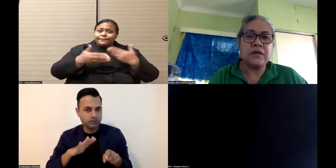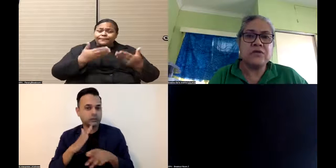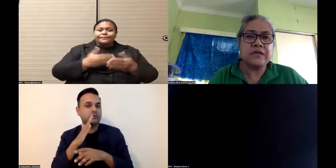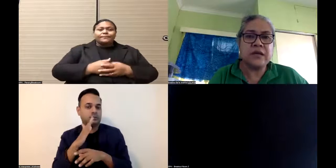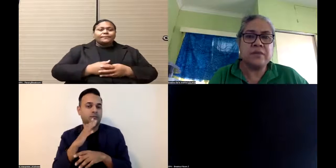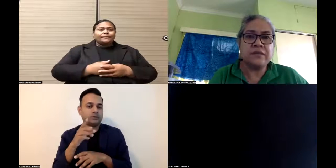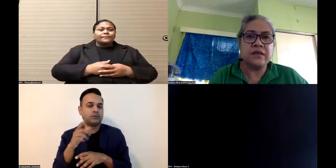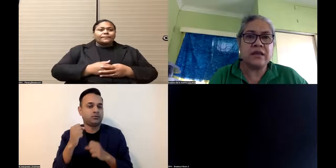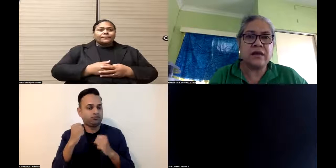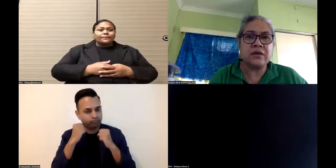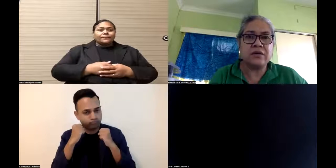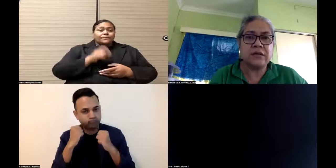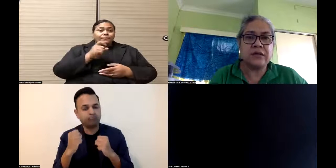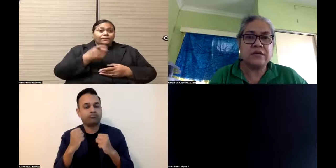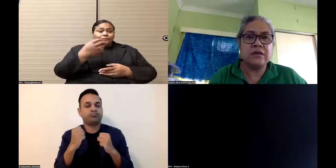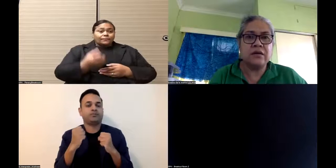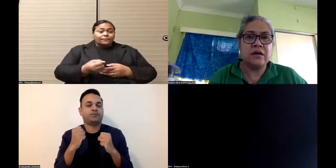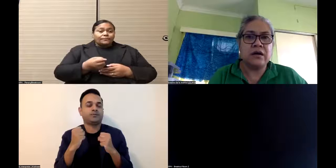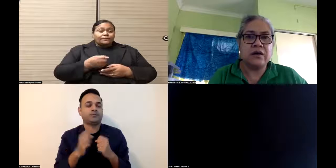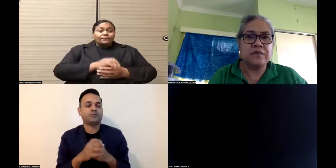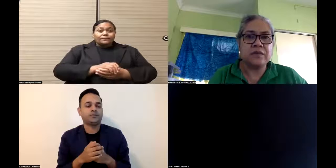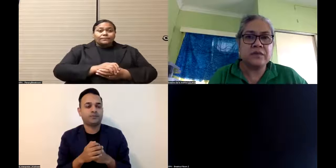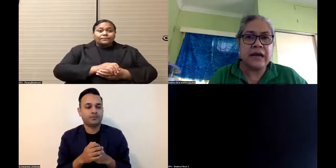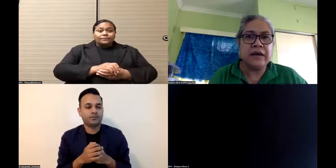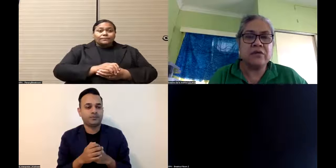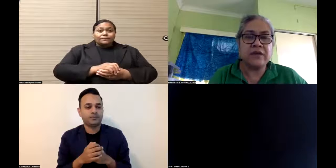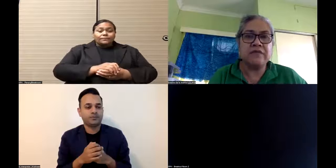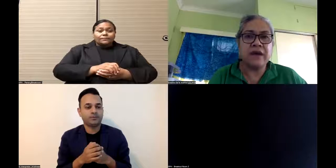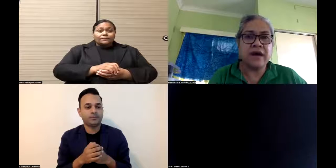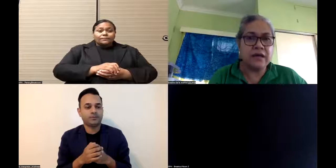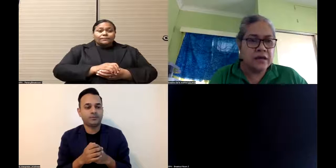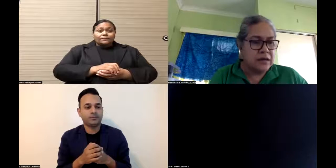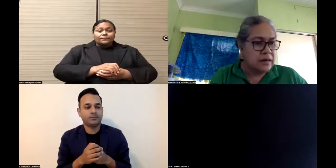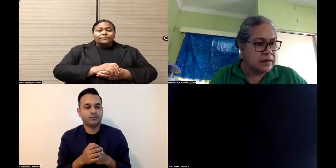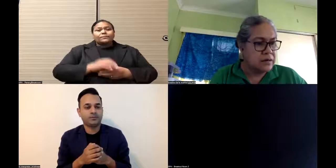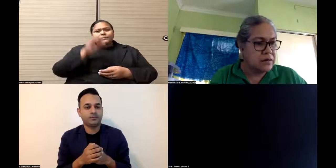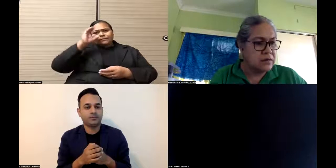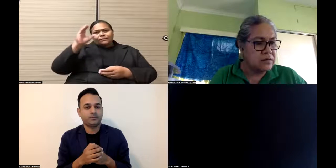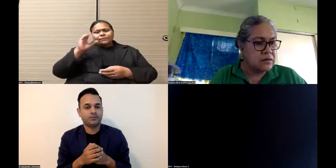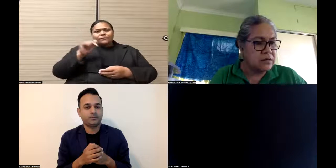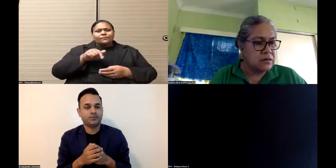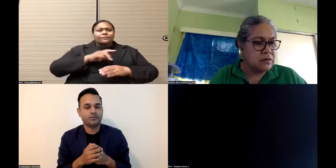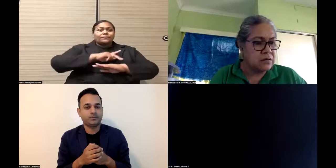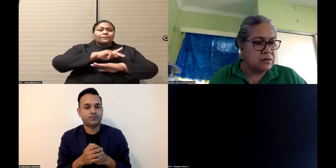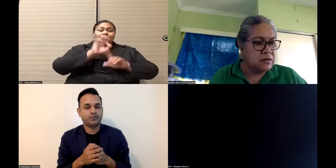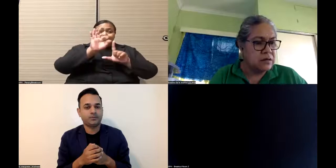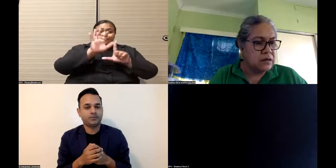you know, countries in our Pacific that are not yet signed or ratified